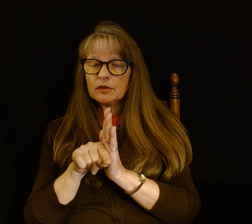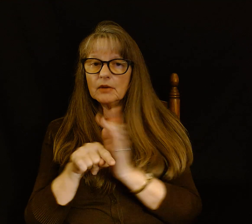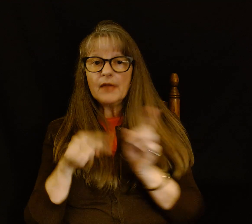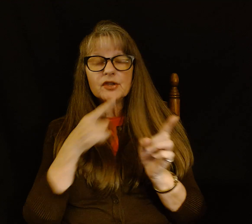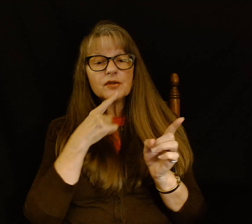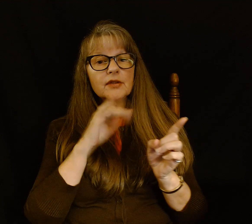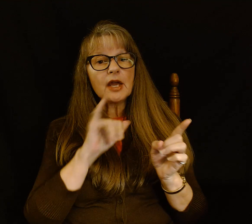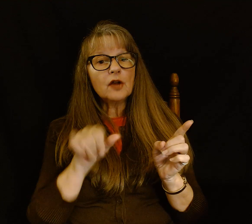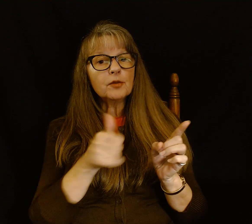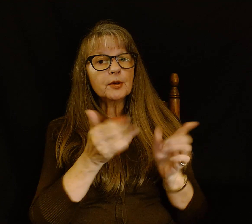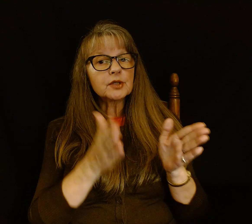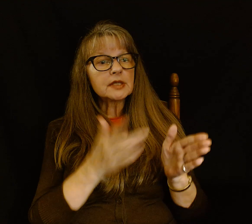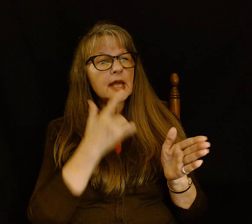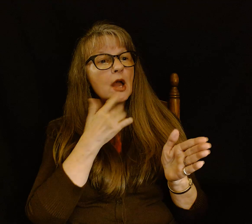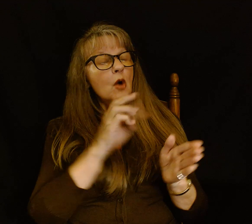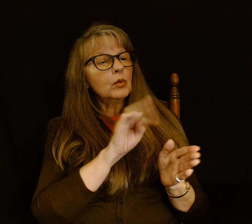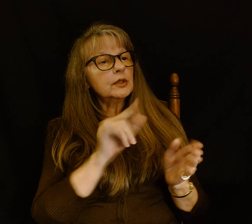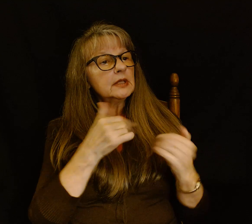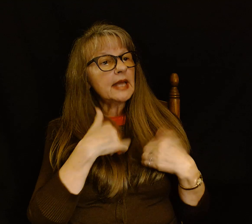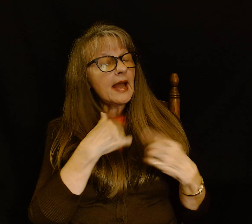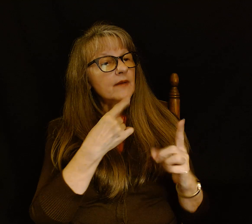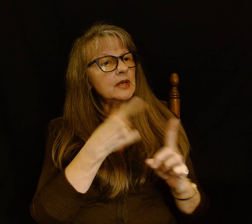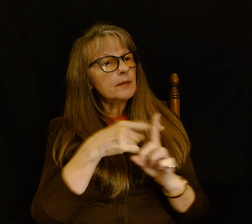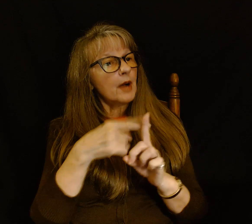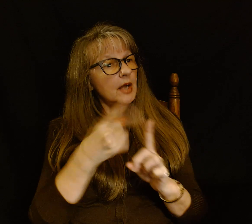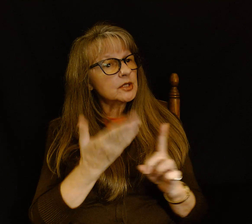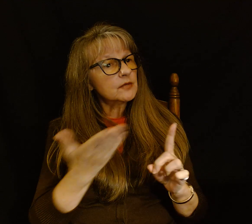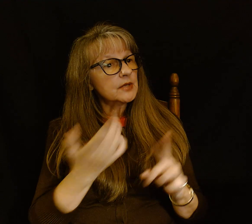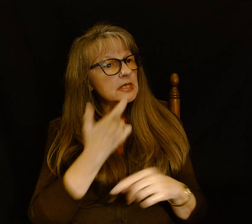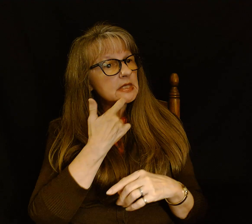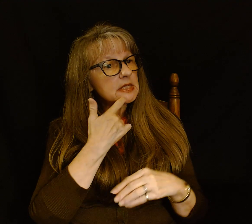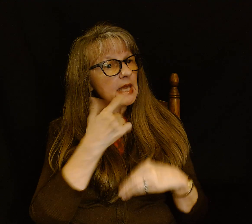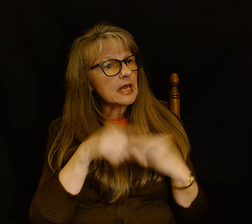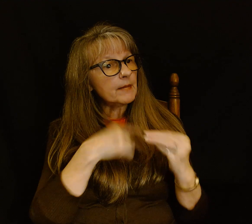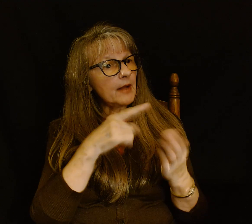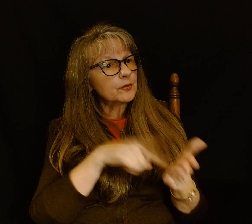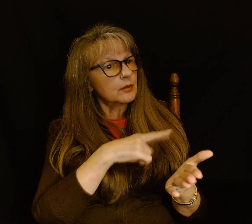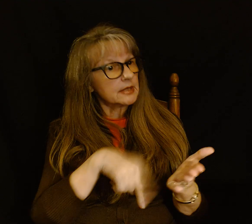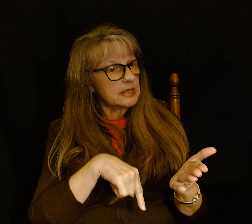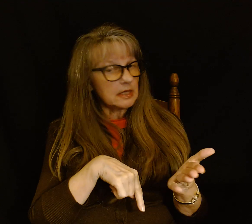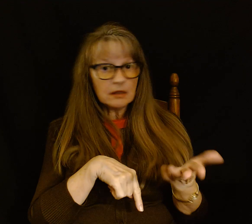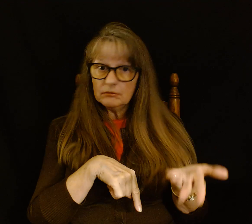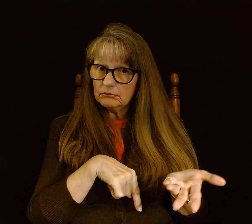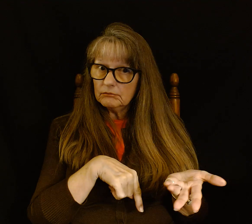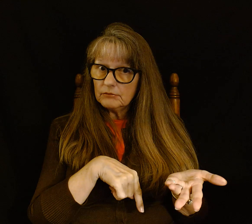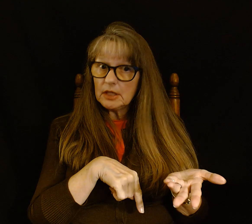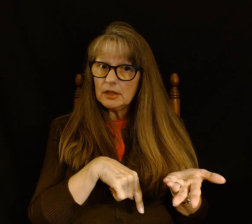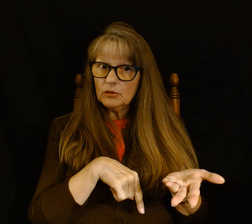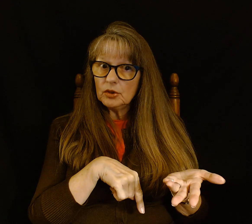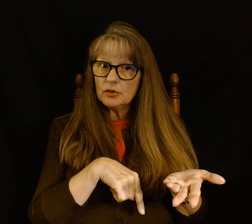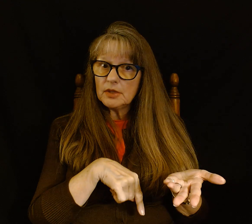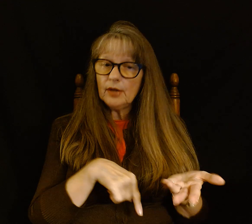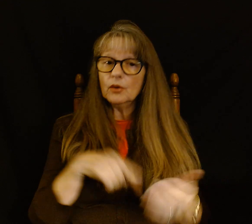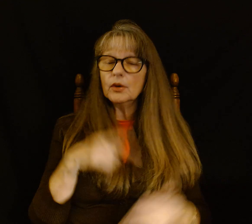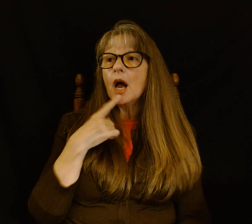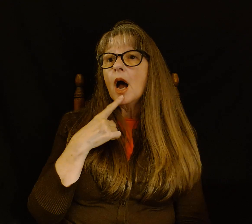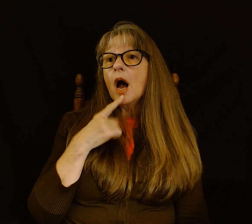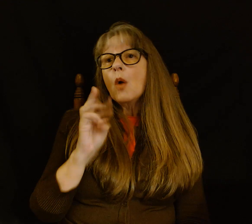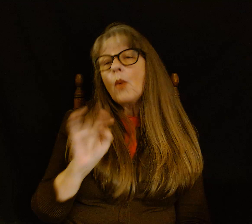And so then that other person could say, well, did they have any positive things to say about the critique? See, you could use that. And you're going, well,